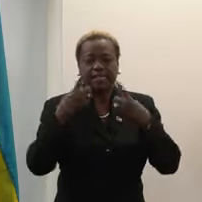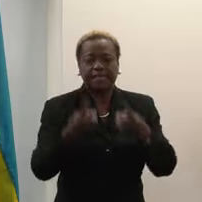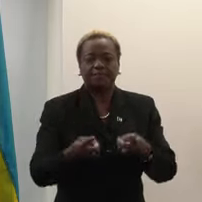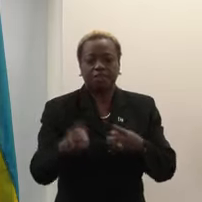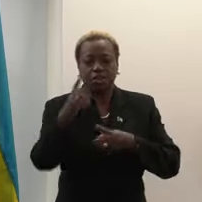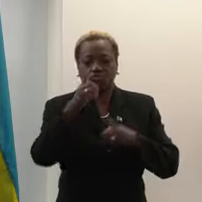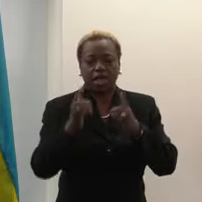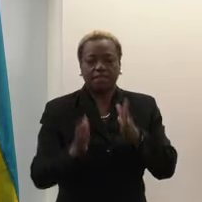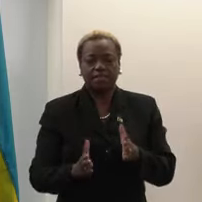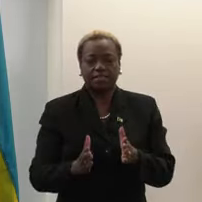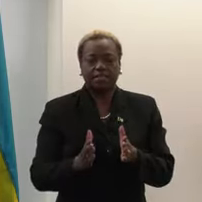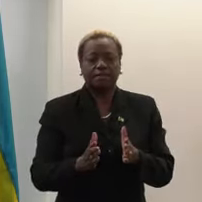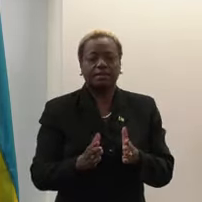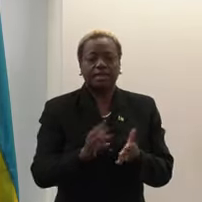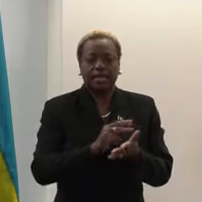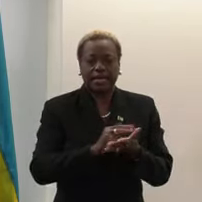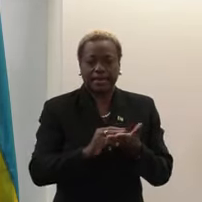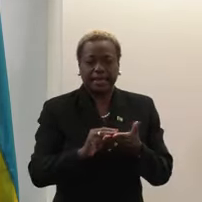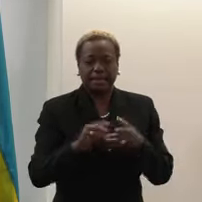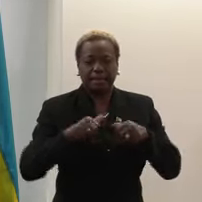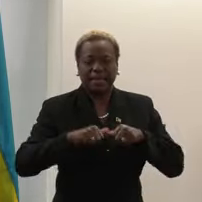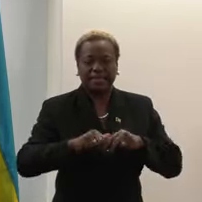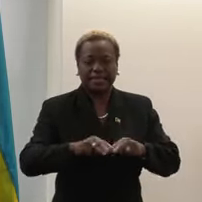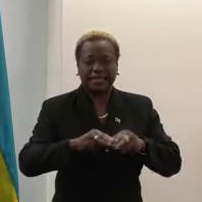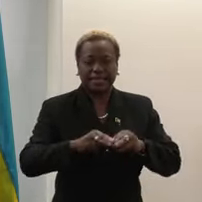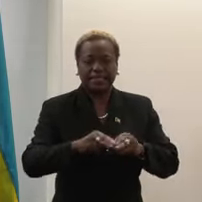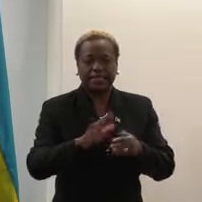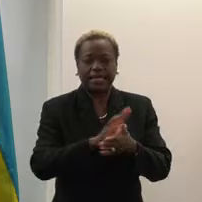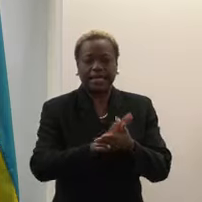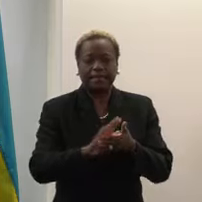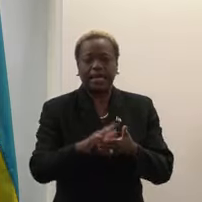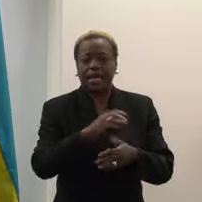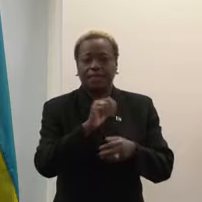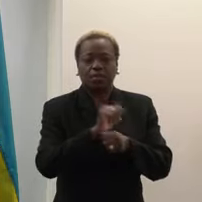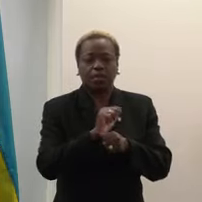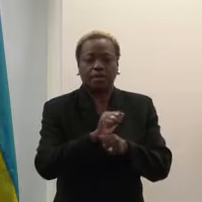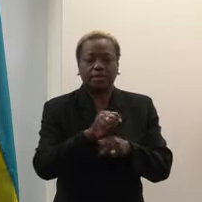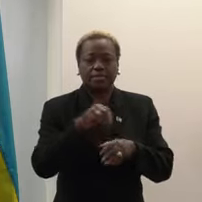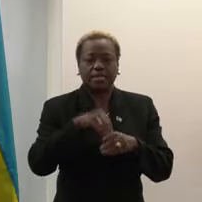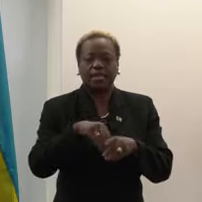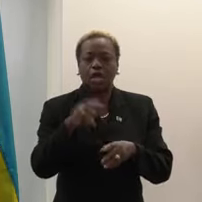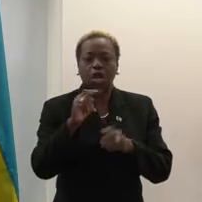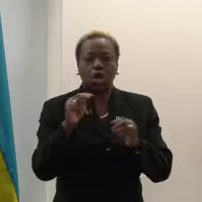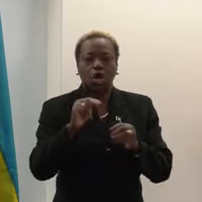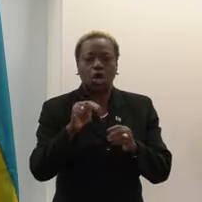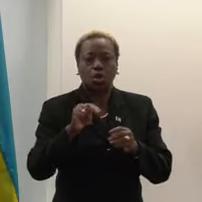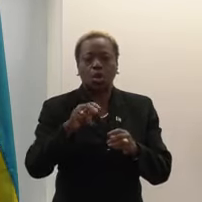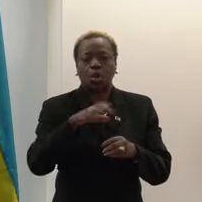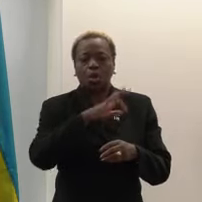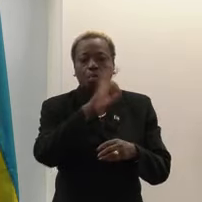maintenance and cleaning workers, and the workers in nonprofit agencies.